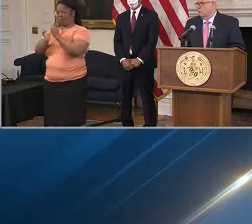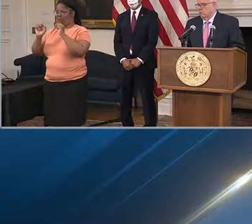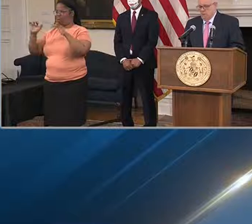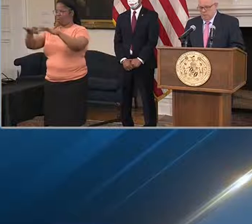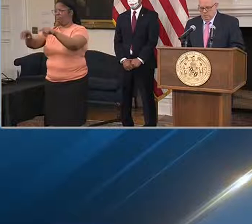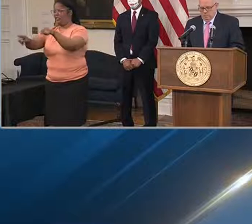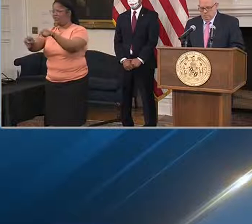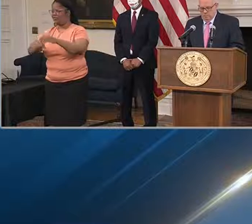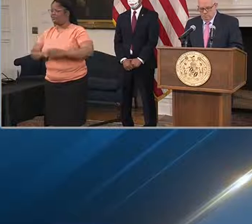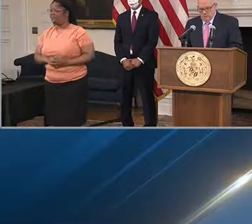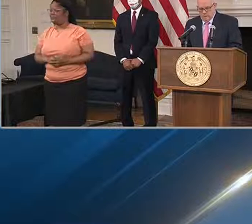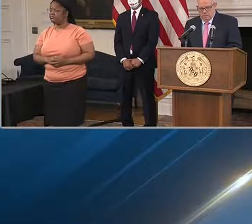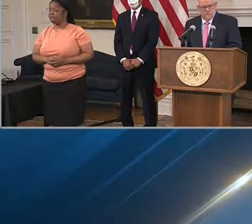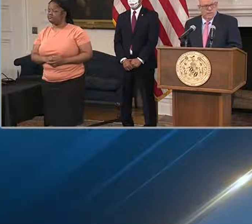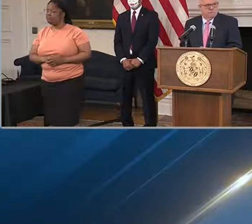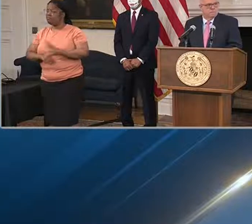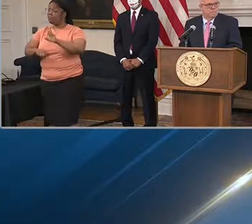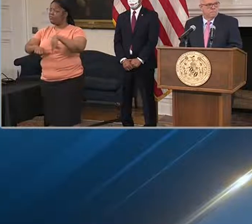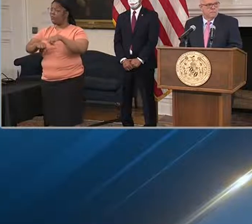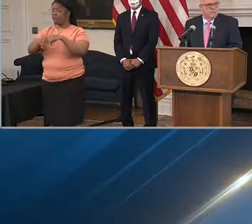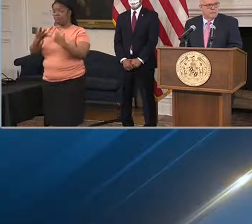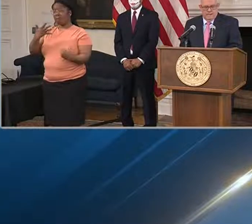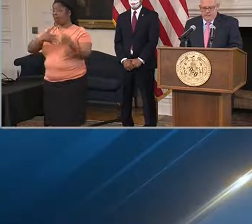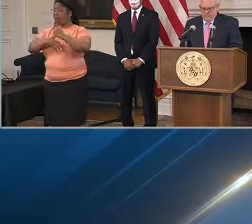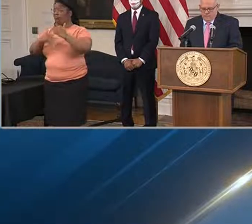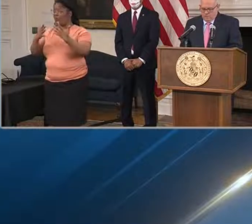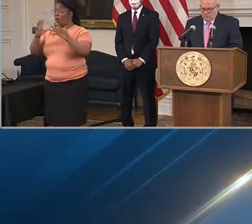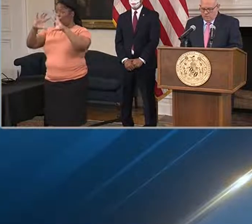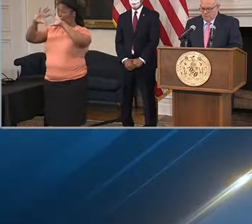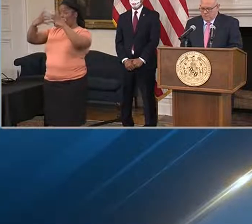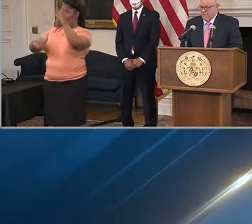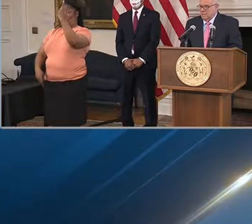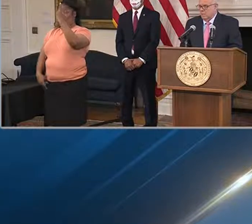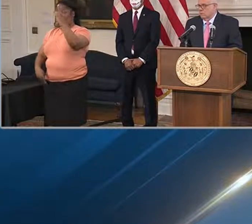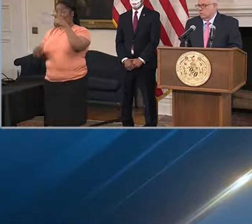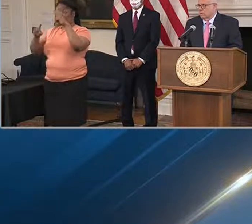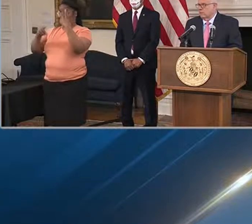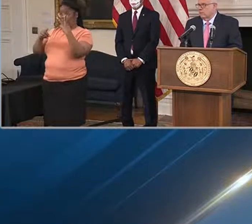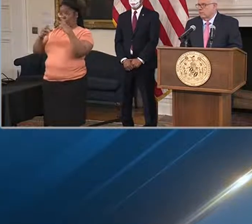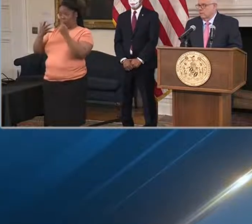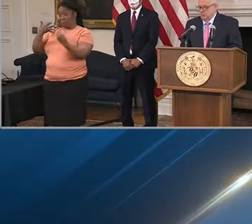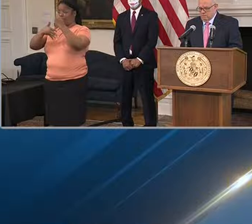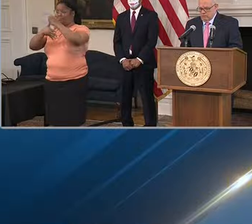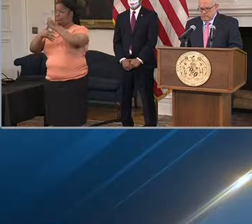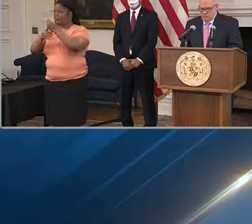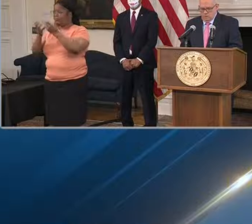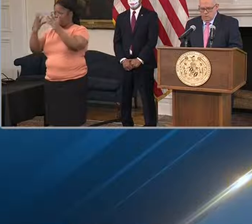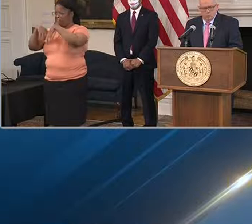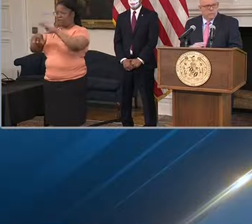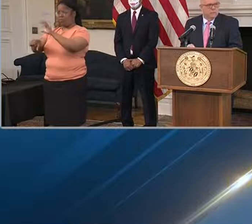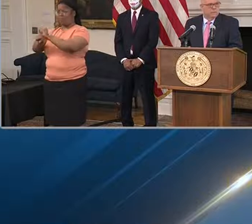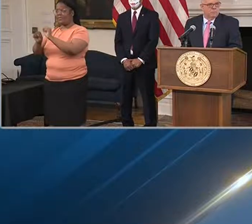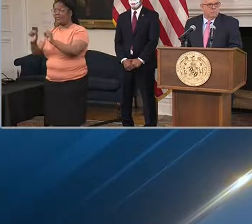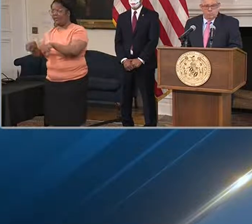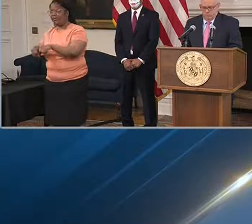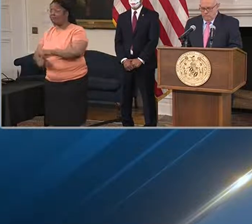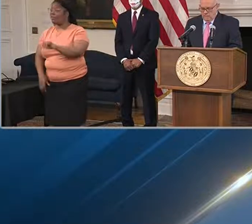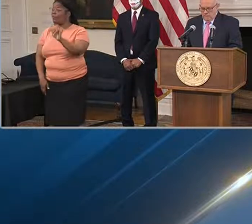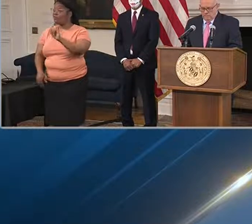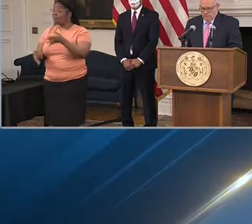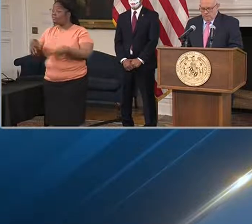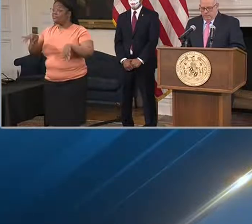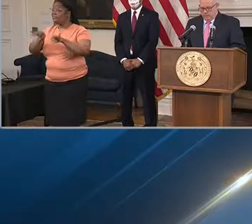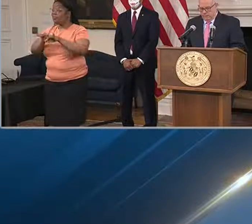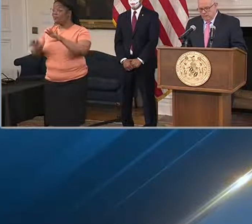2 will continue to be prioritized. And Marylanders 16 or 17 years of age will only be able